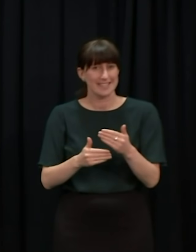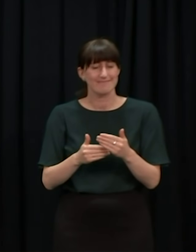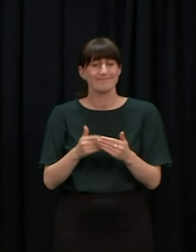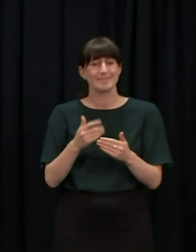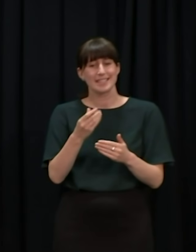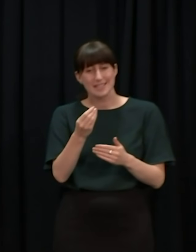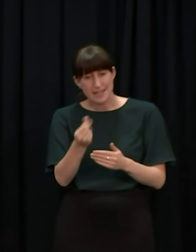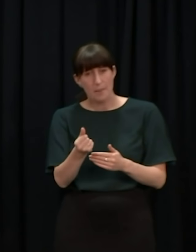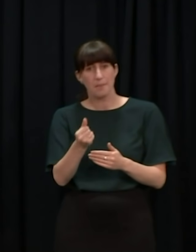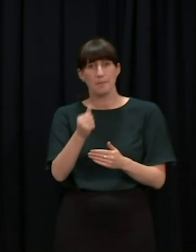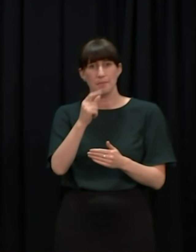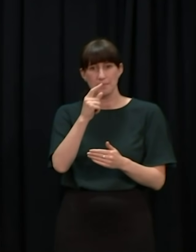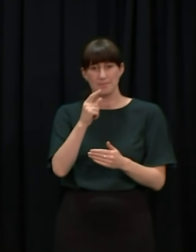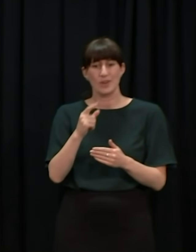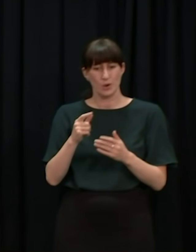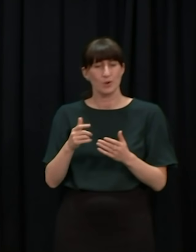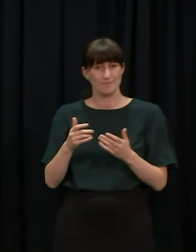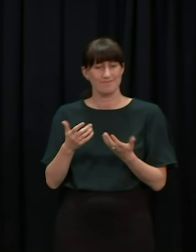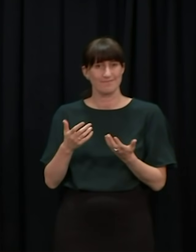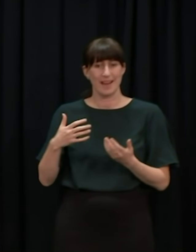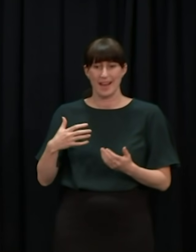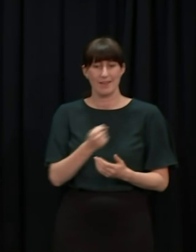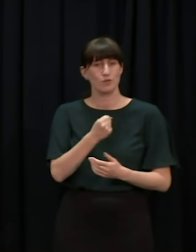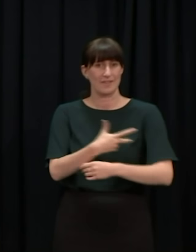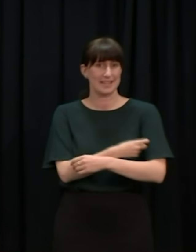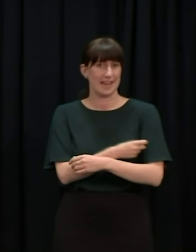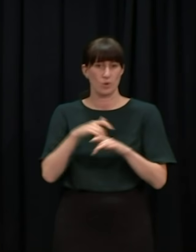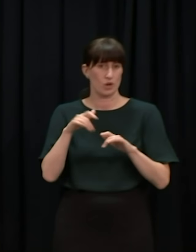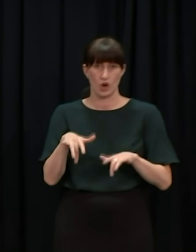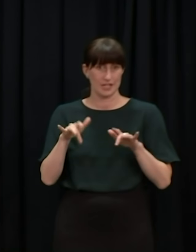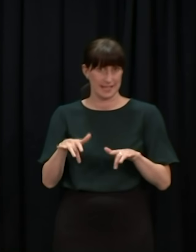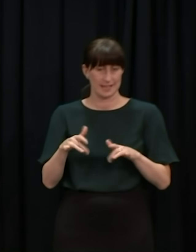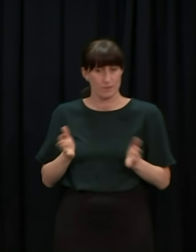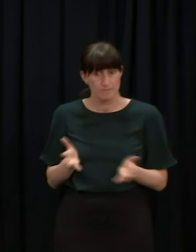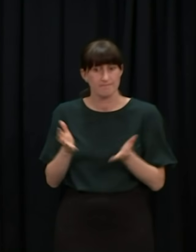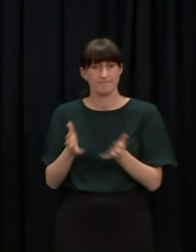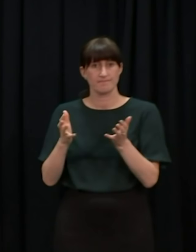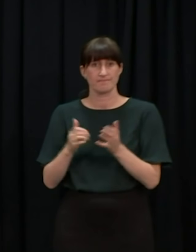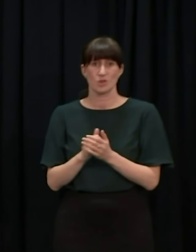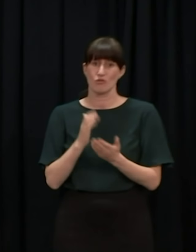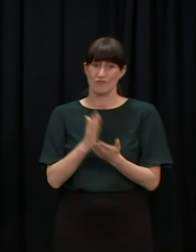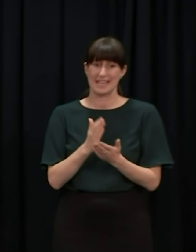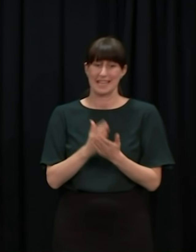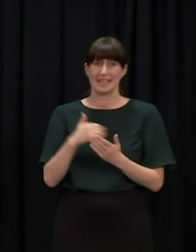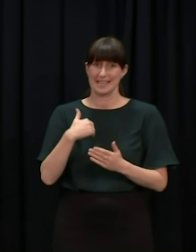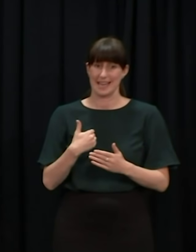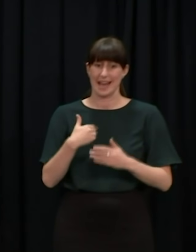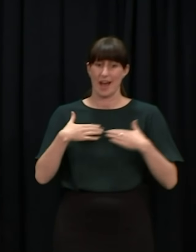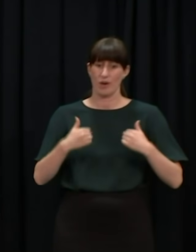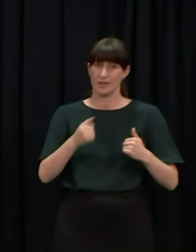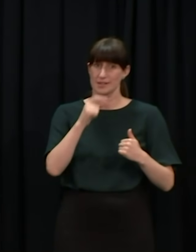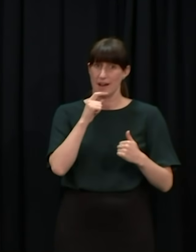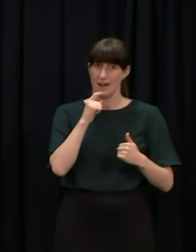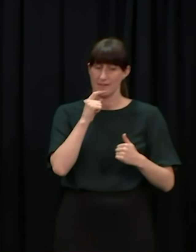there are some parts of the sector that need to push further to support their workers to be vaccinated. In short, we need vaccination rates to be